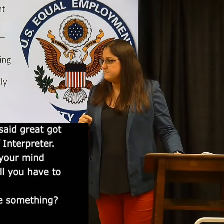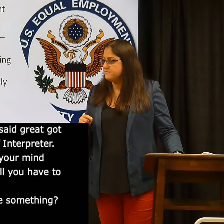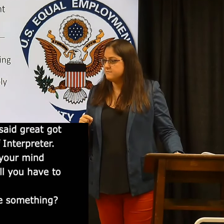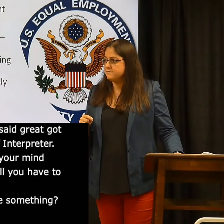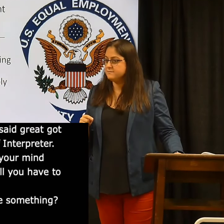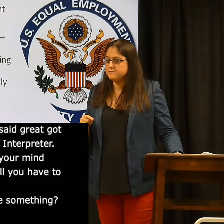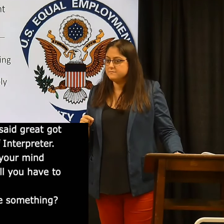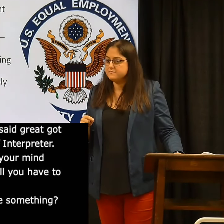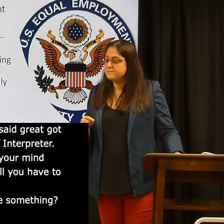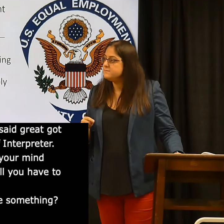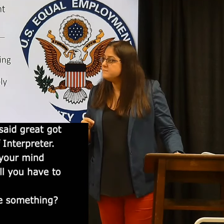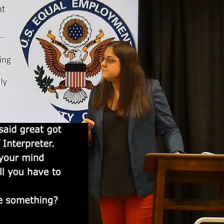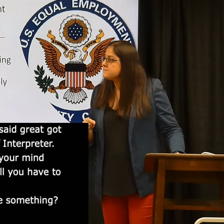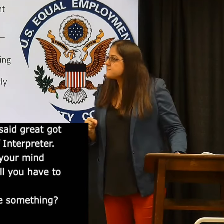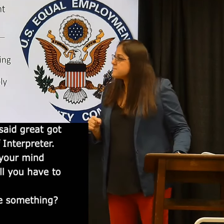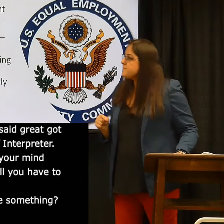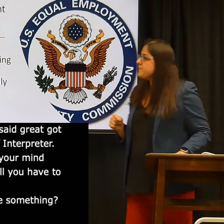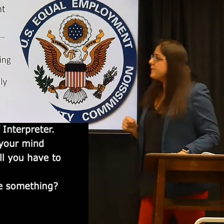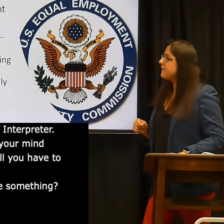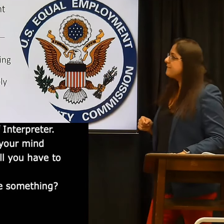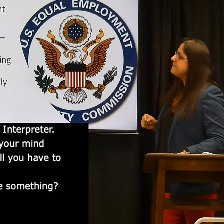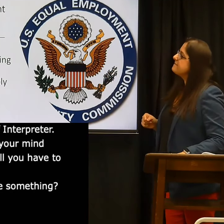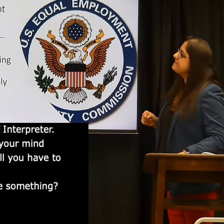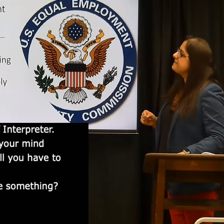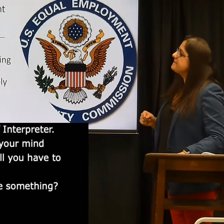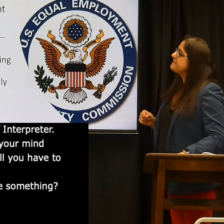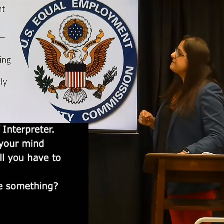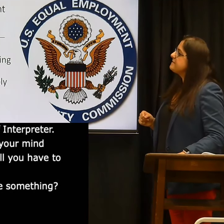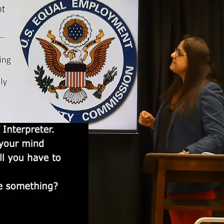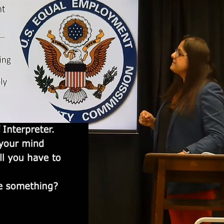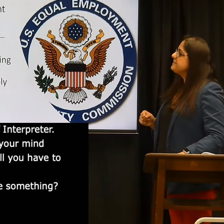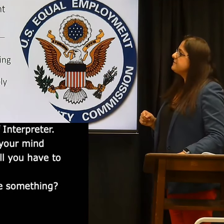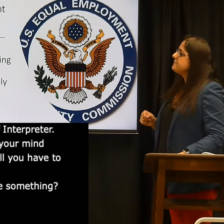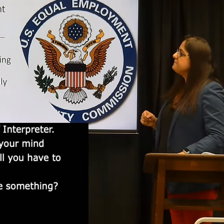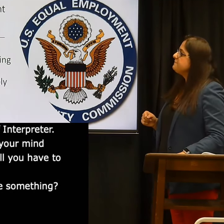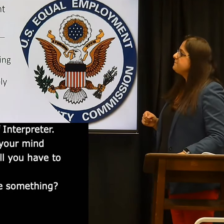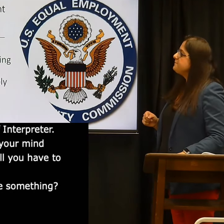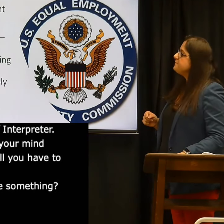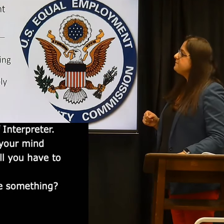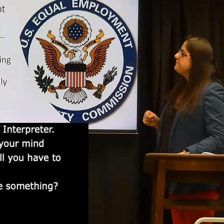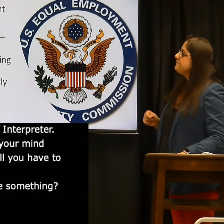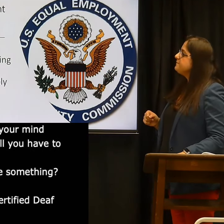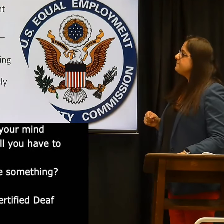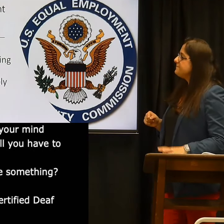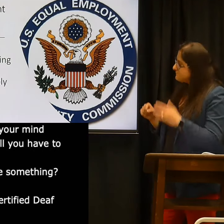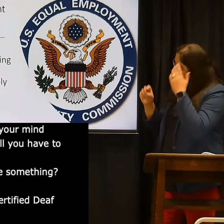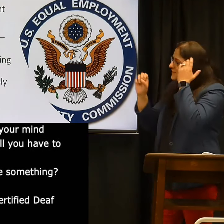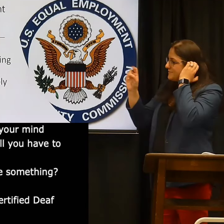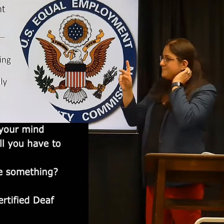out. What is a certified deaf interpreter versus just an interpreter?